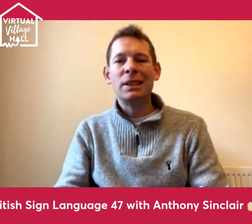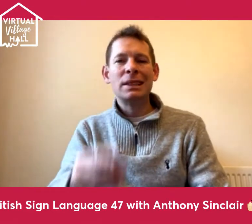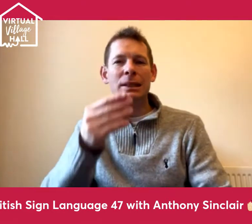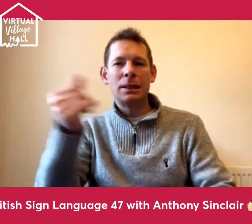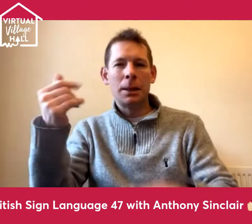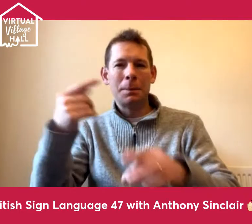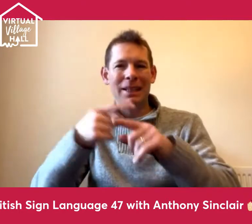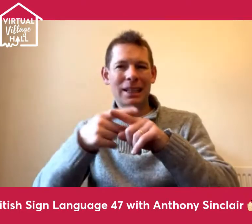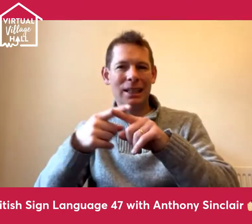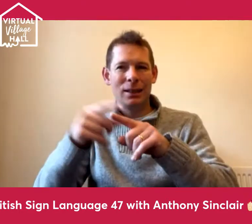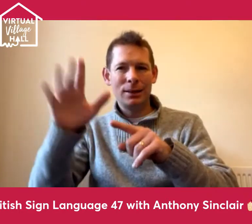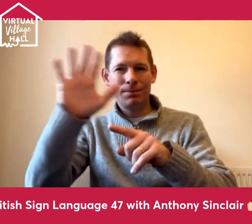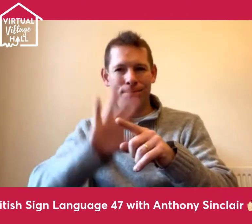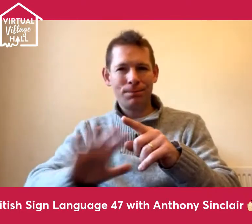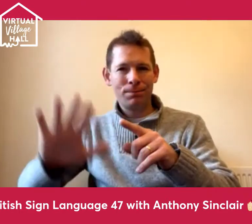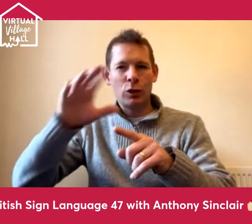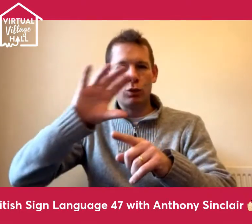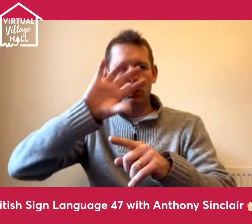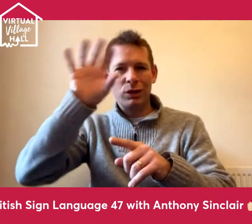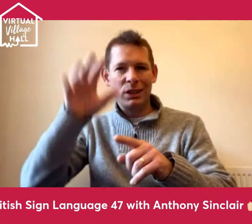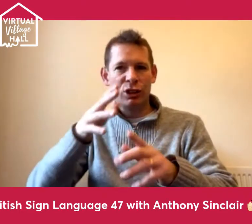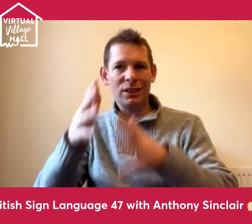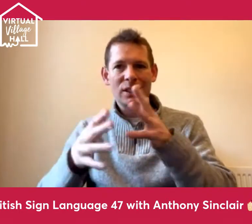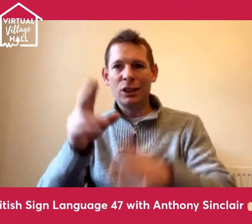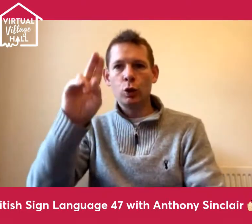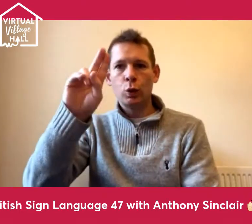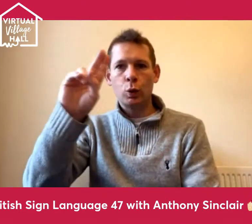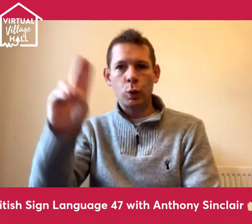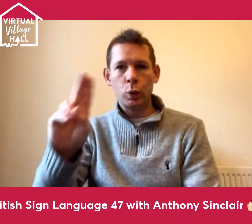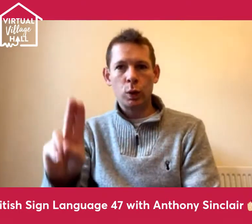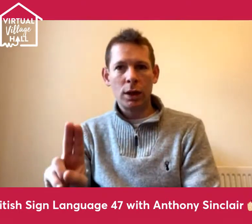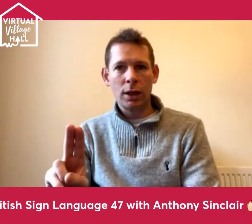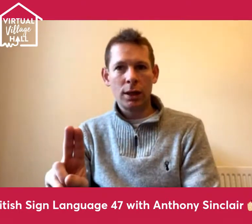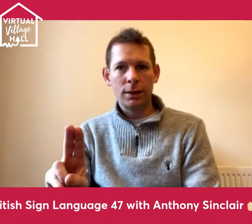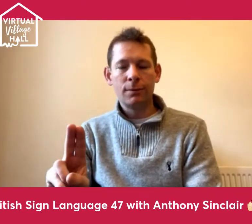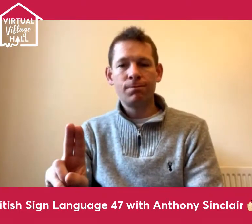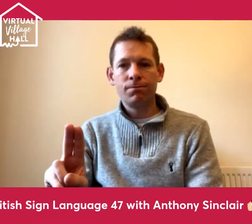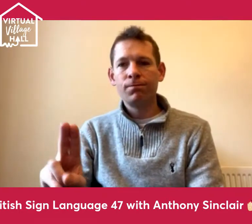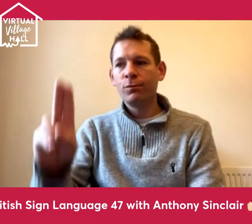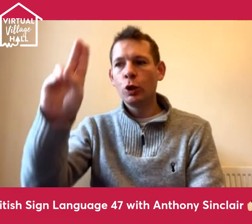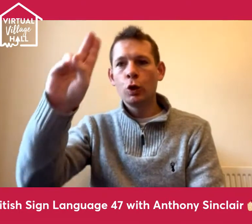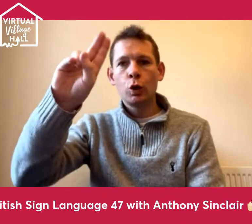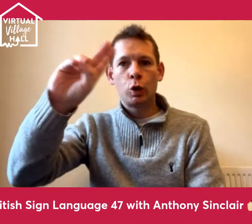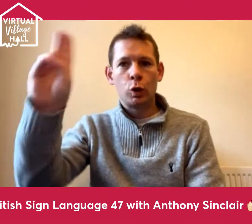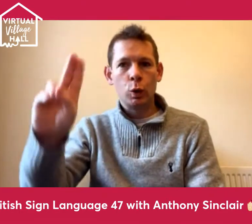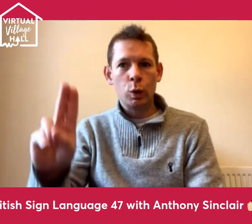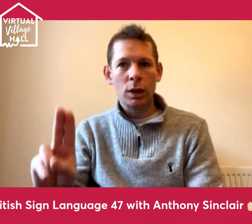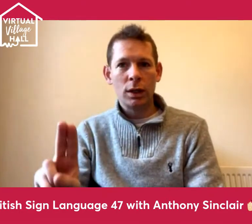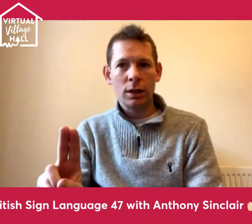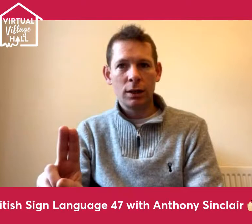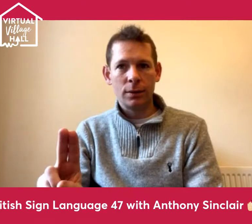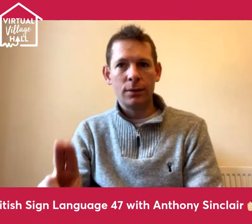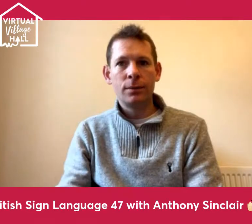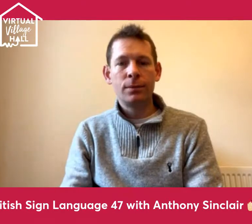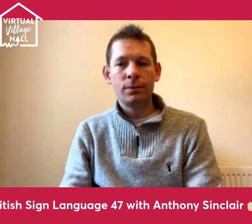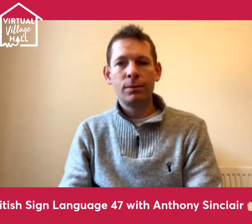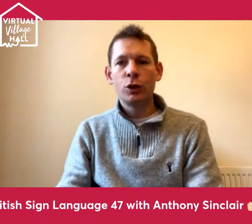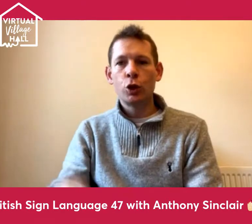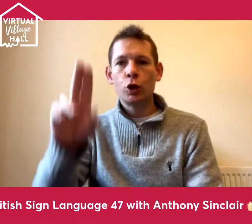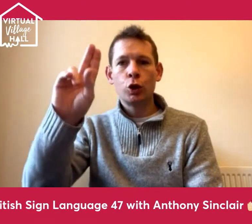School. I know some of the English signs you will see for school are slightly different in different regions. So it could be